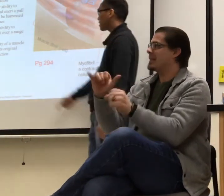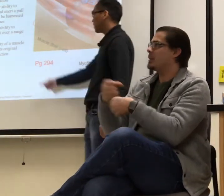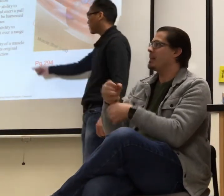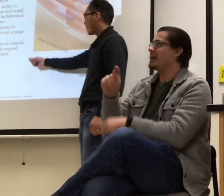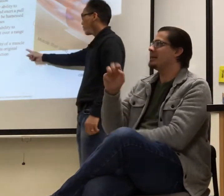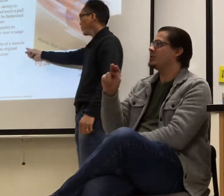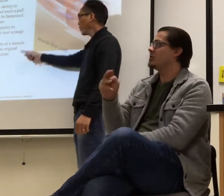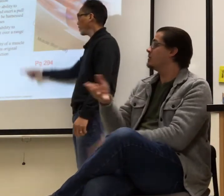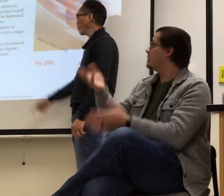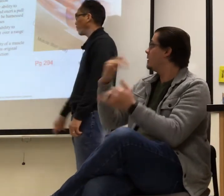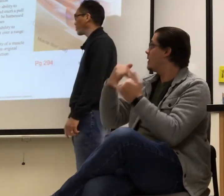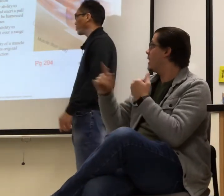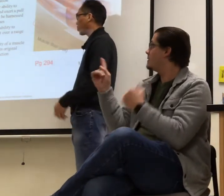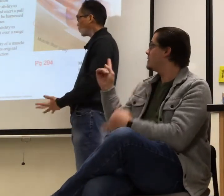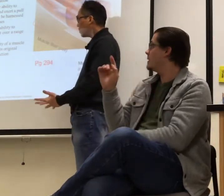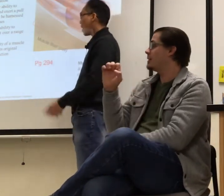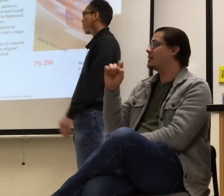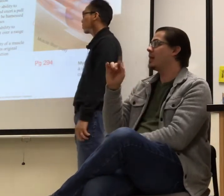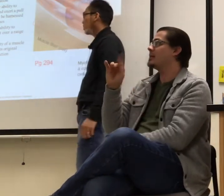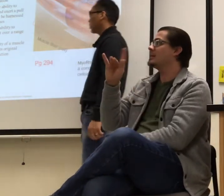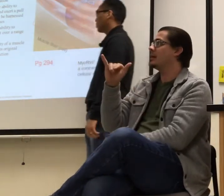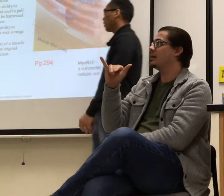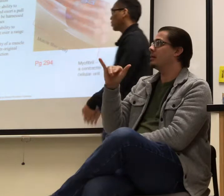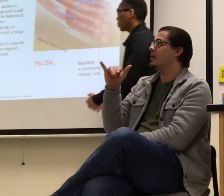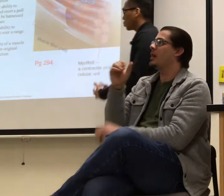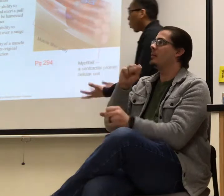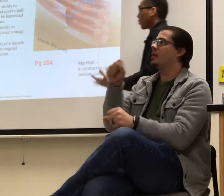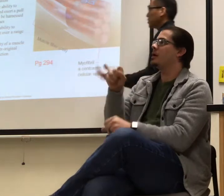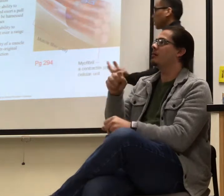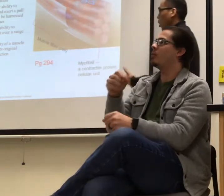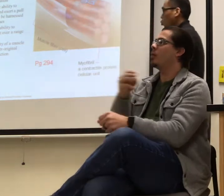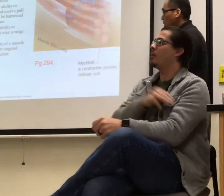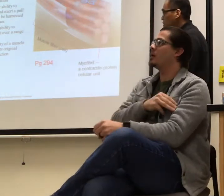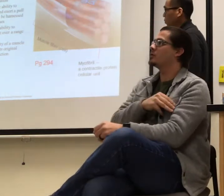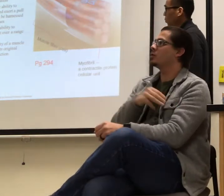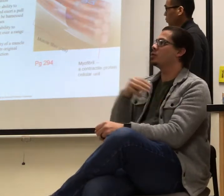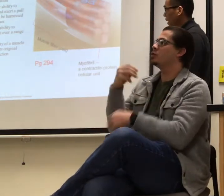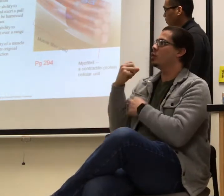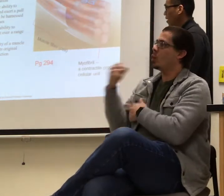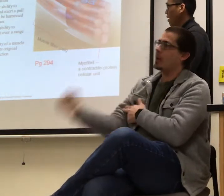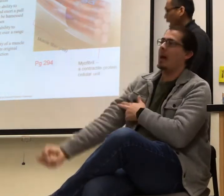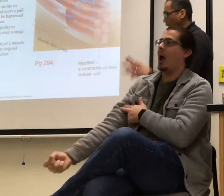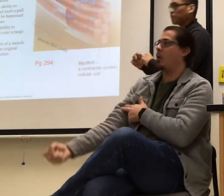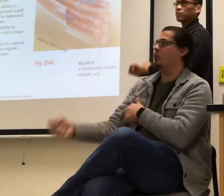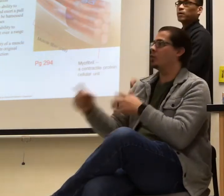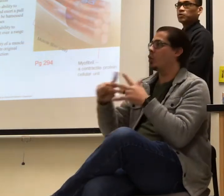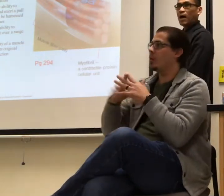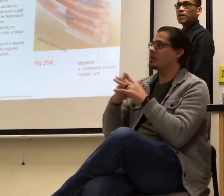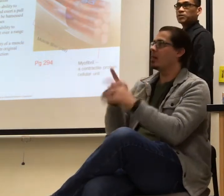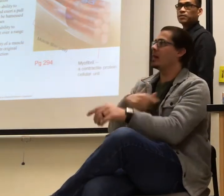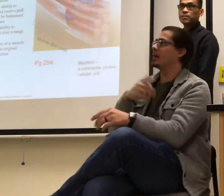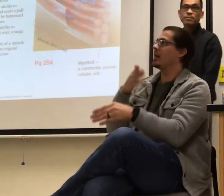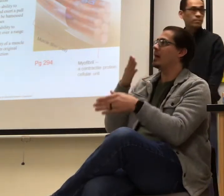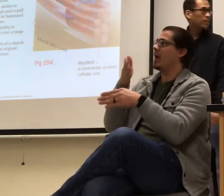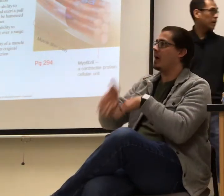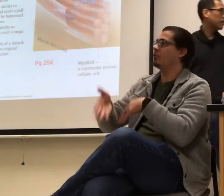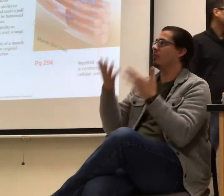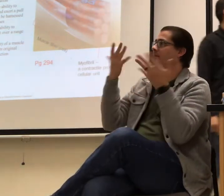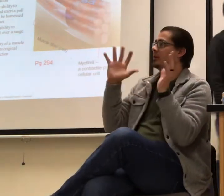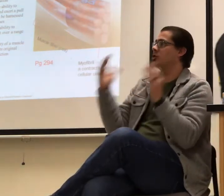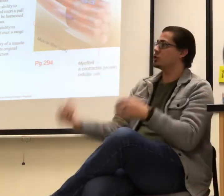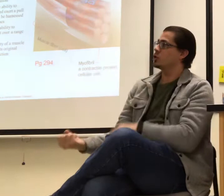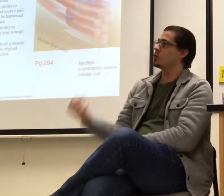Right, elasticity, the ability of a muscle to rebound toward its original length after a contraction.